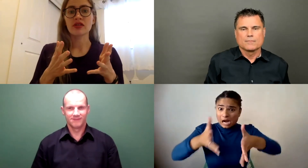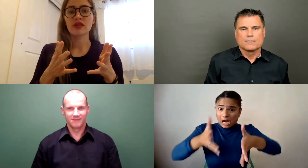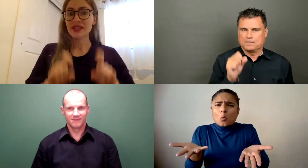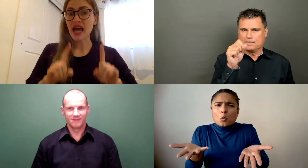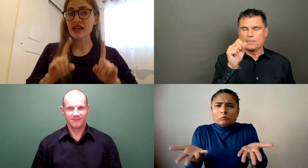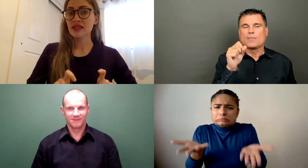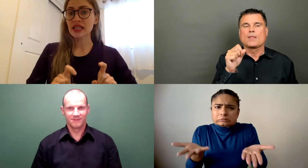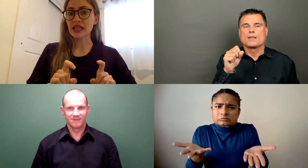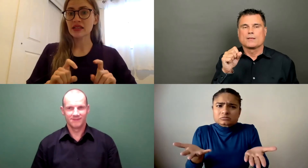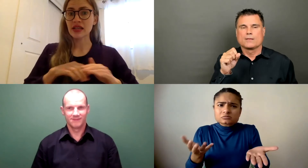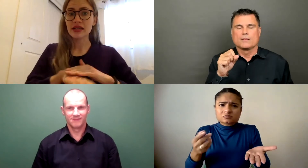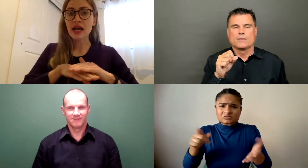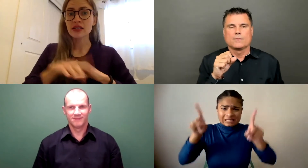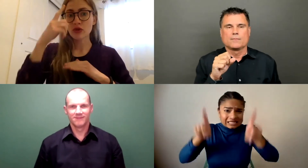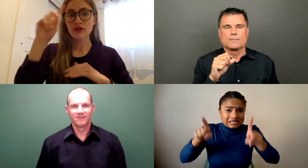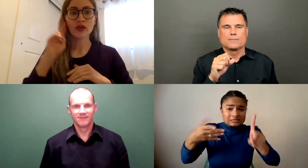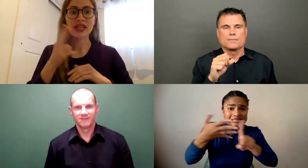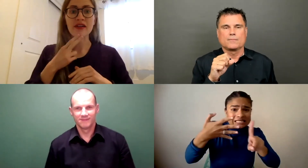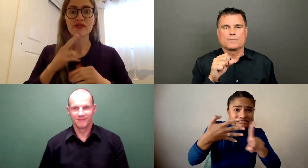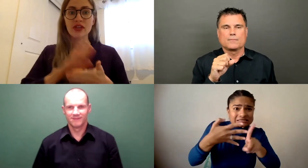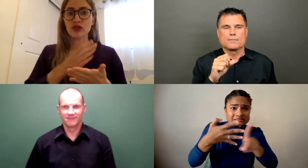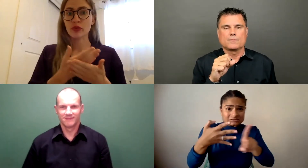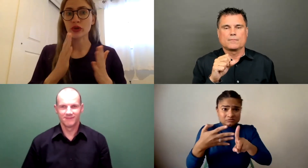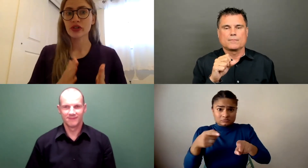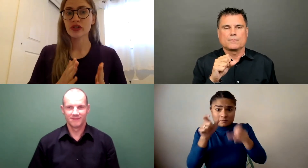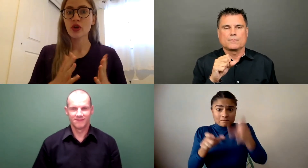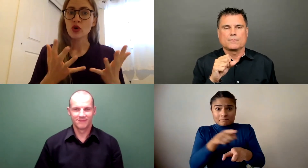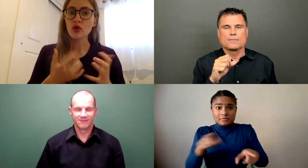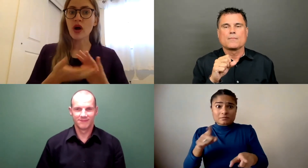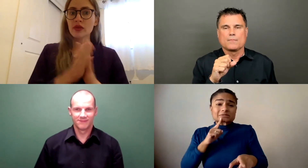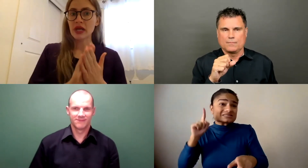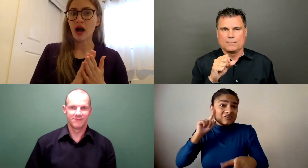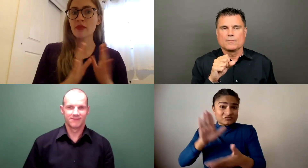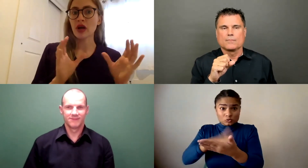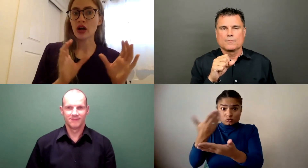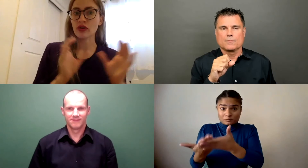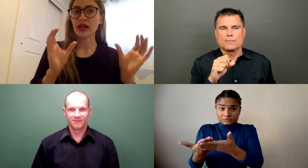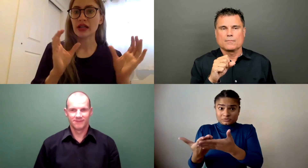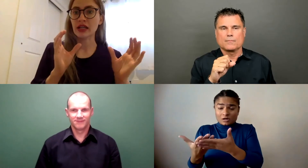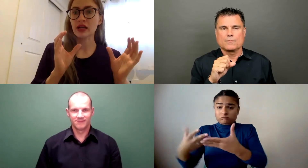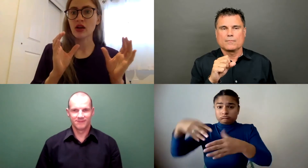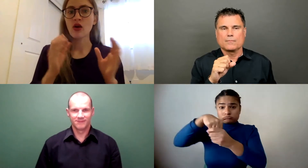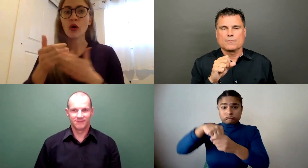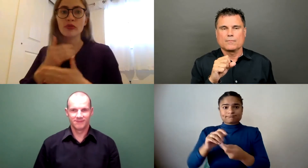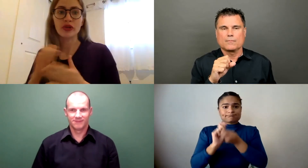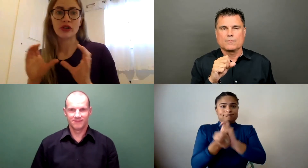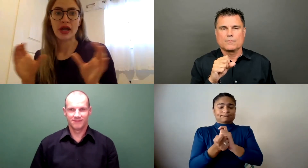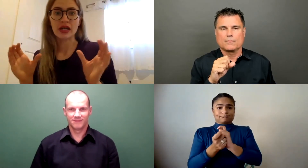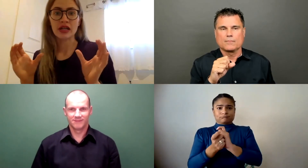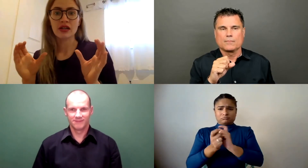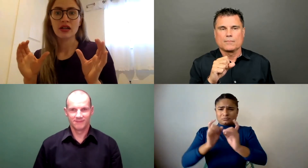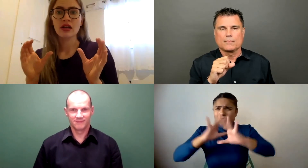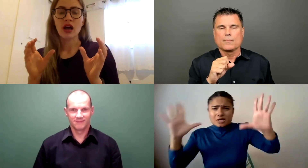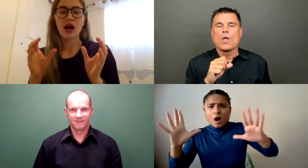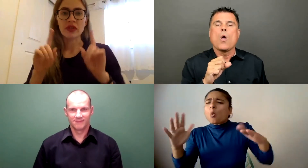because the test is accessible for deaf interpreters who want to become accredited or